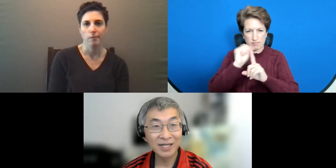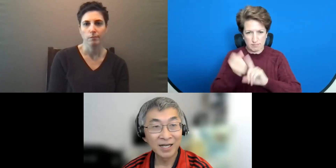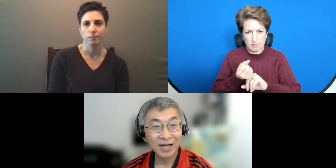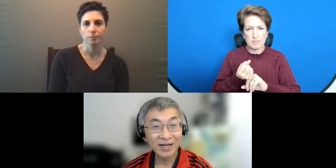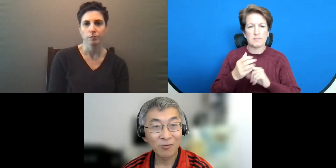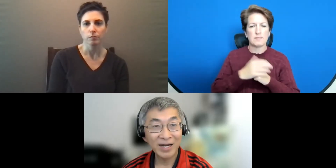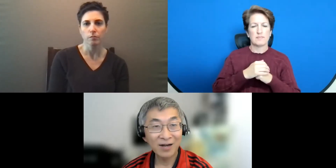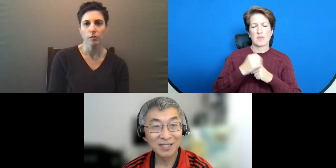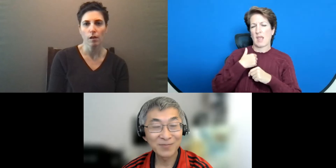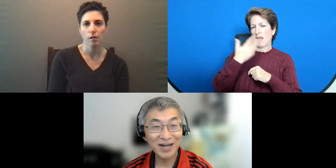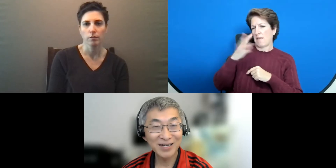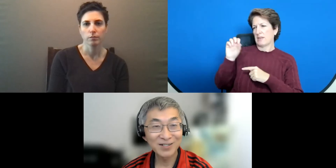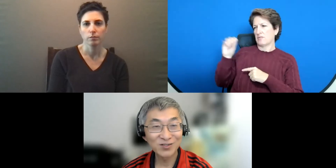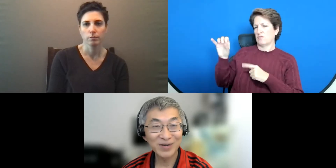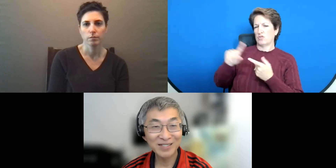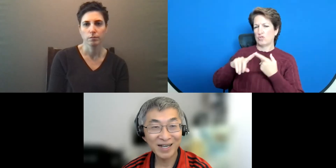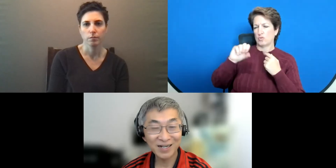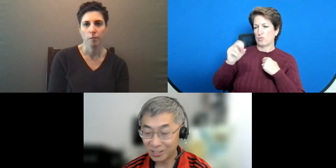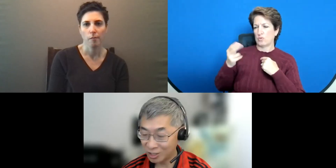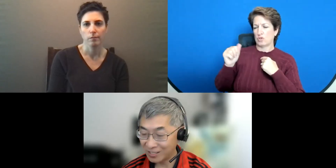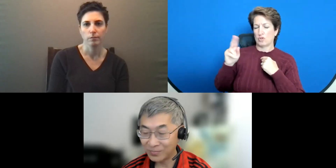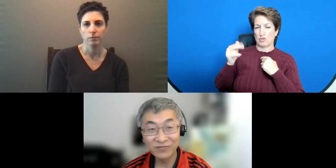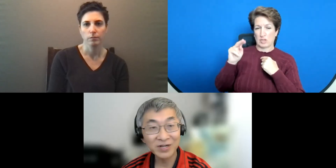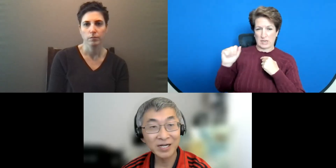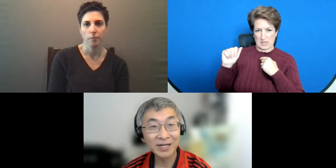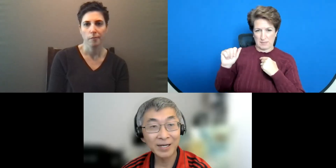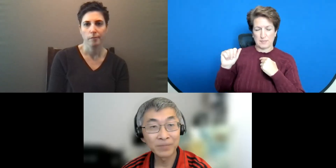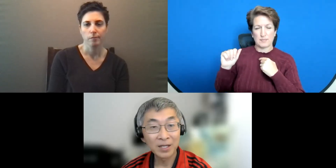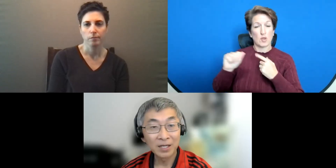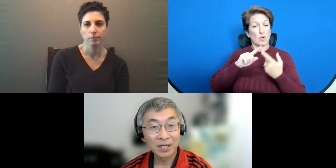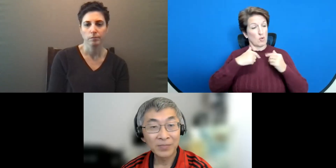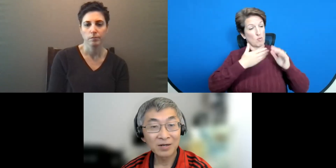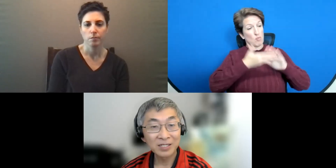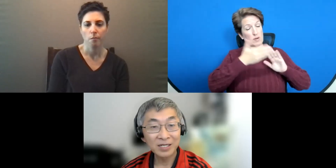right? And when I run the parenting group, as I earlier shared briefly earlier,